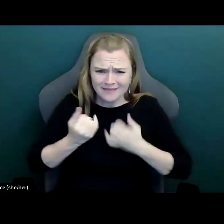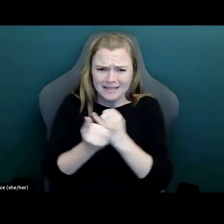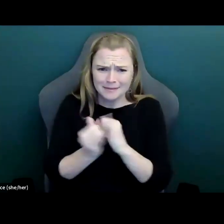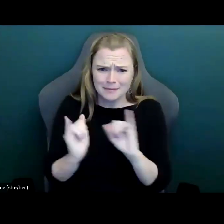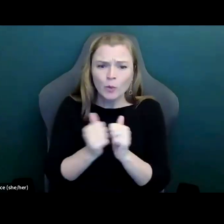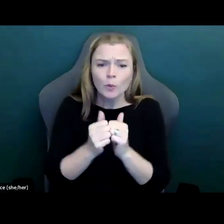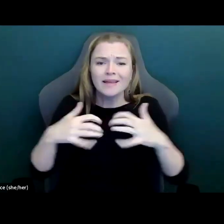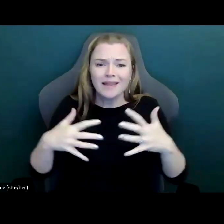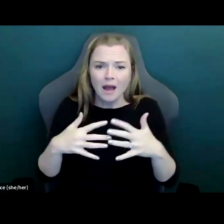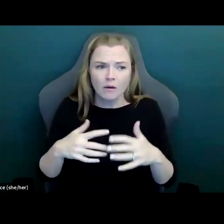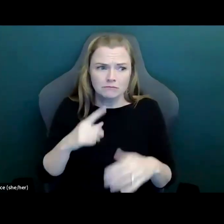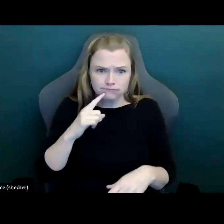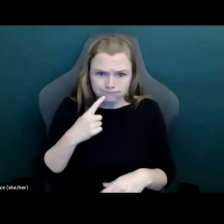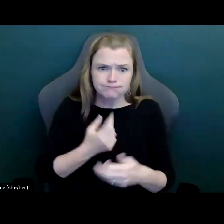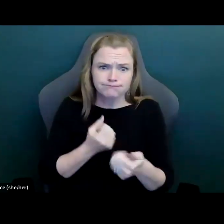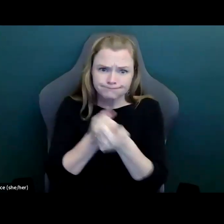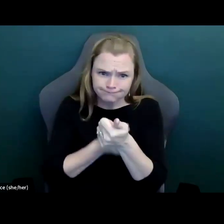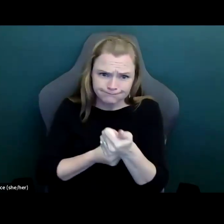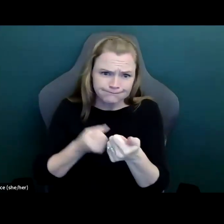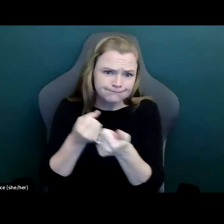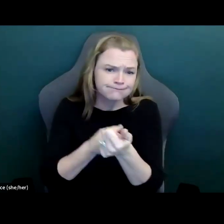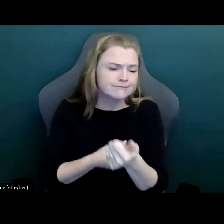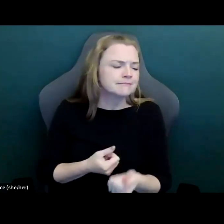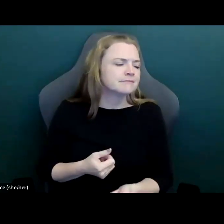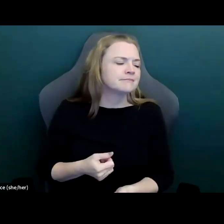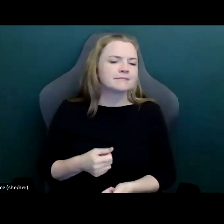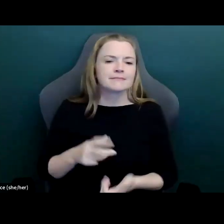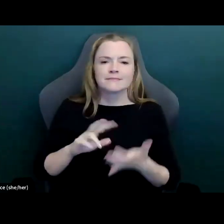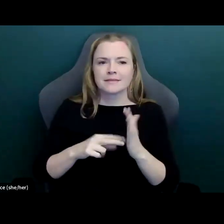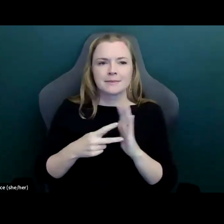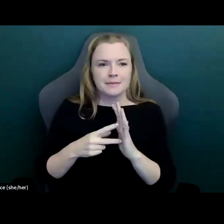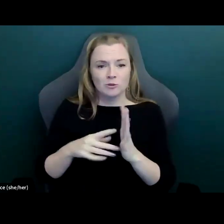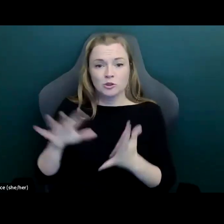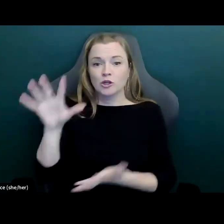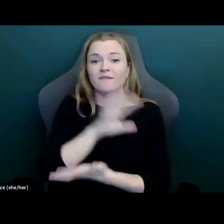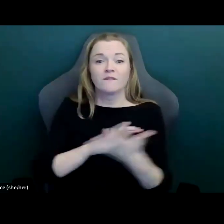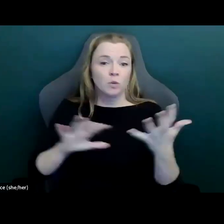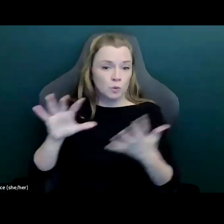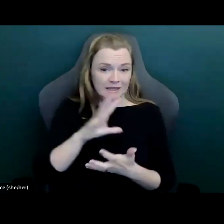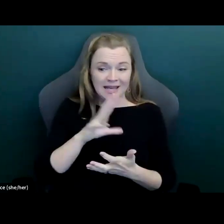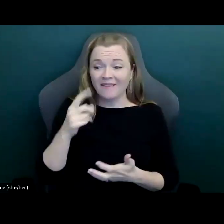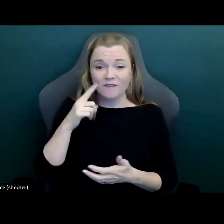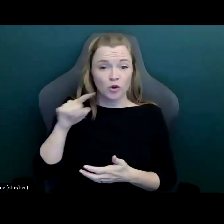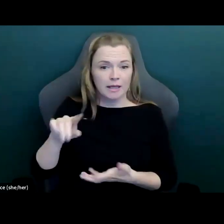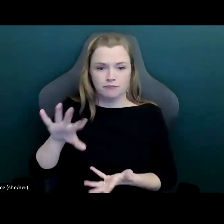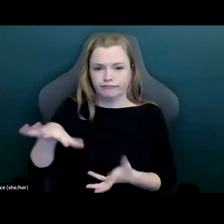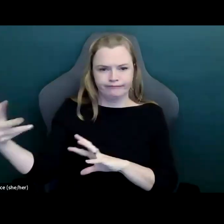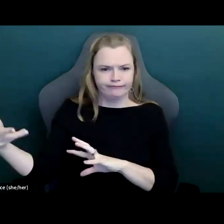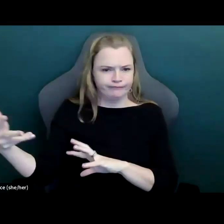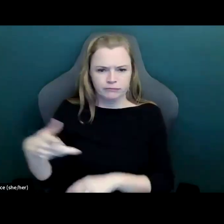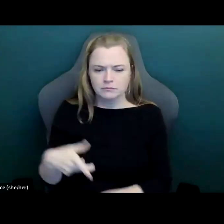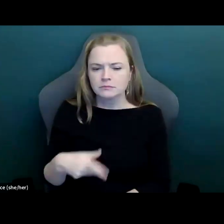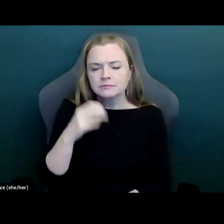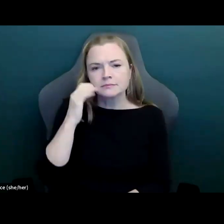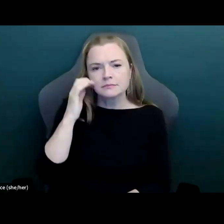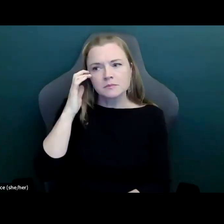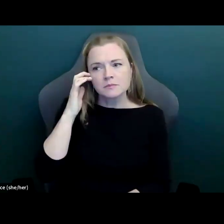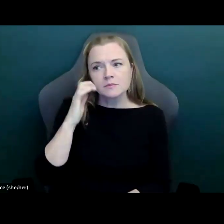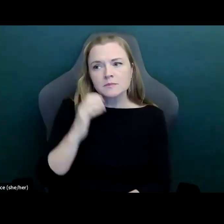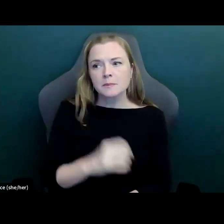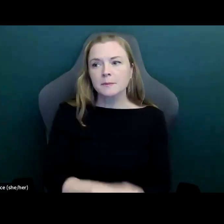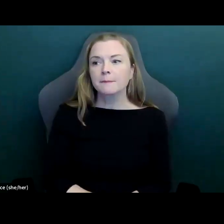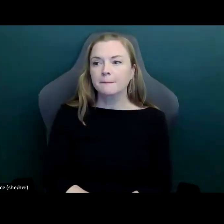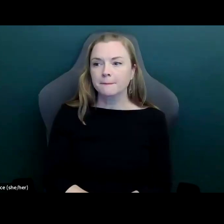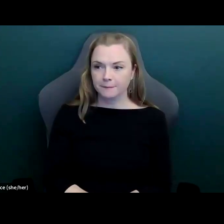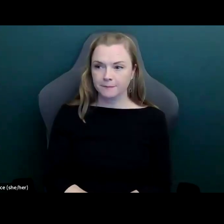significant supports. And so needless to say, this was confusing and destabilizing for Nick. At the same time, we